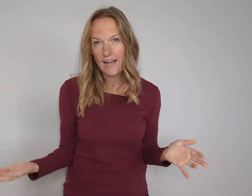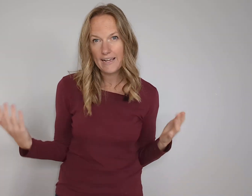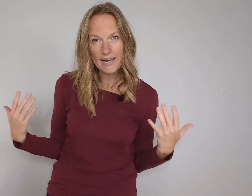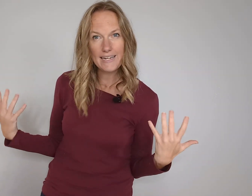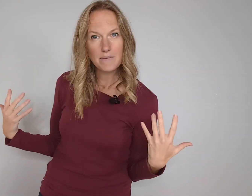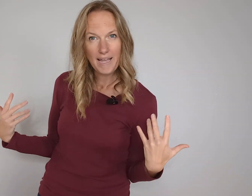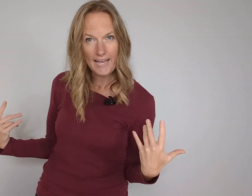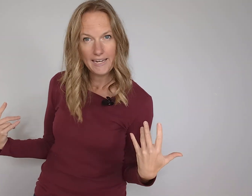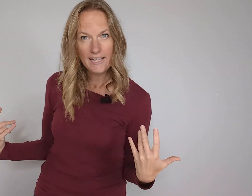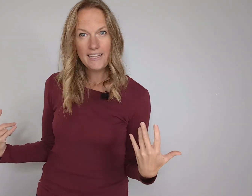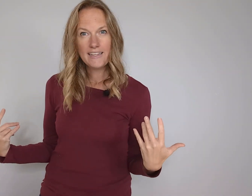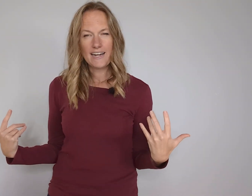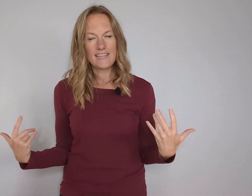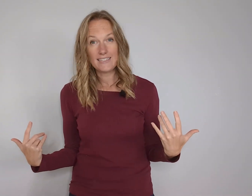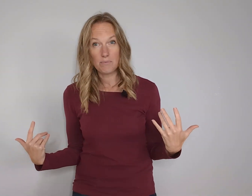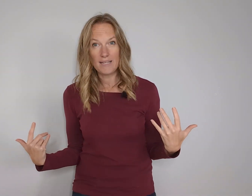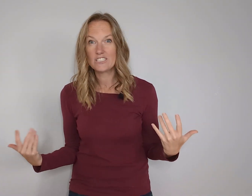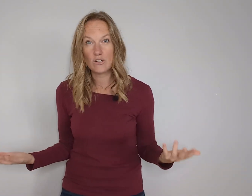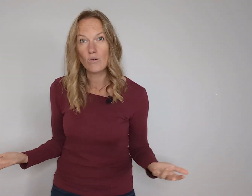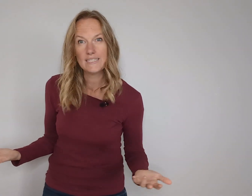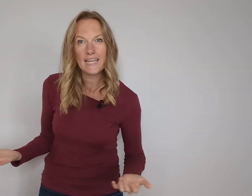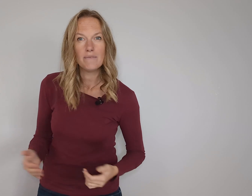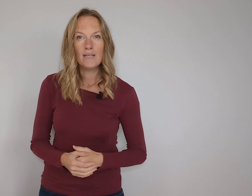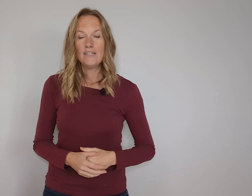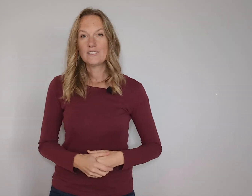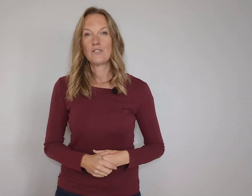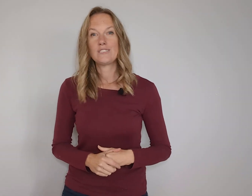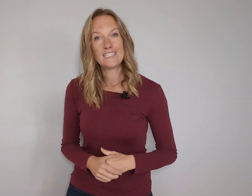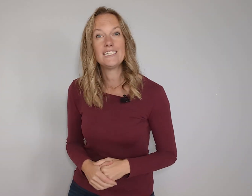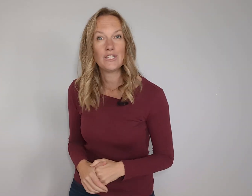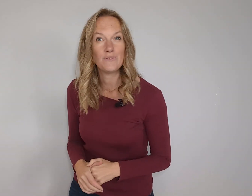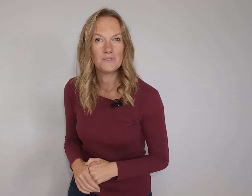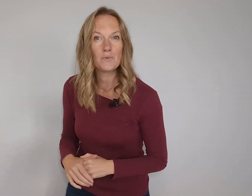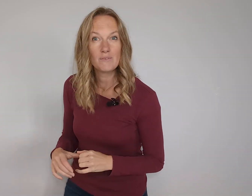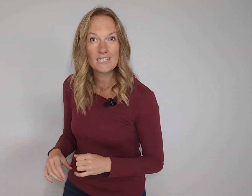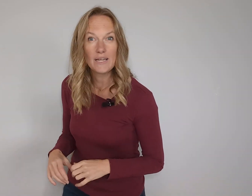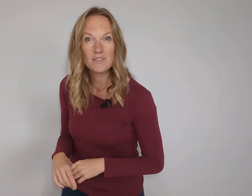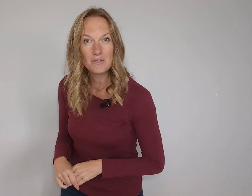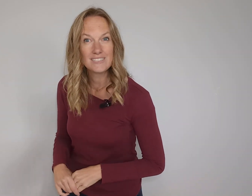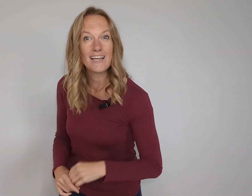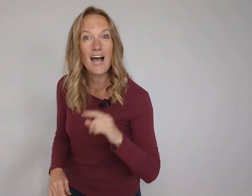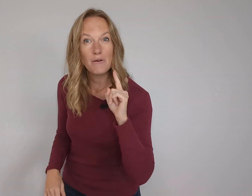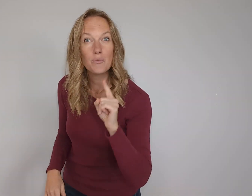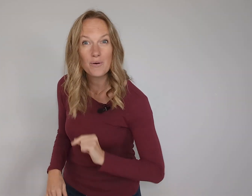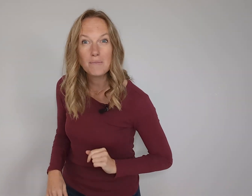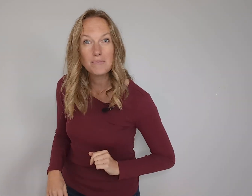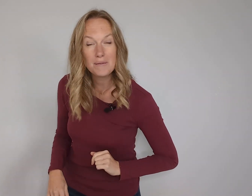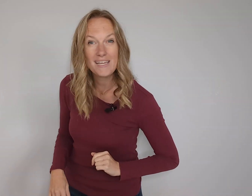I got it into my head that I think it's bless your holy name. So stay tuned. When we sign with the music, I will probably make